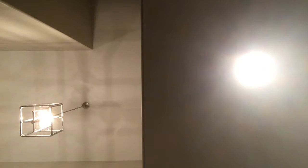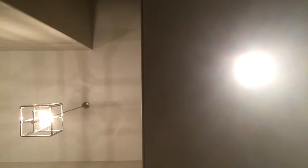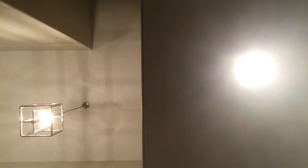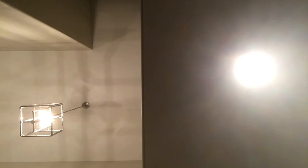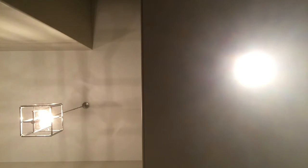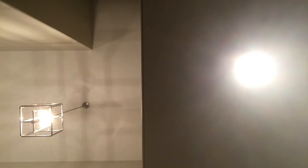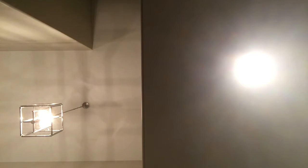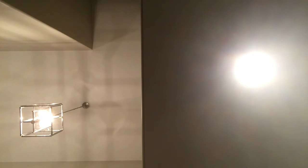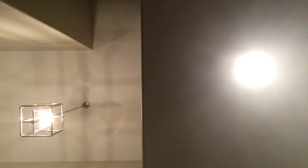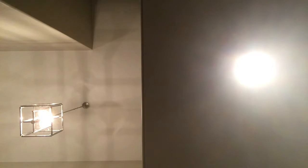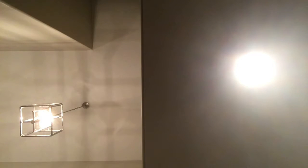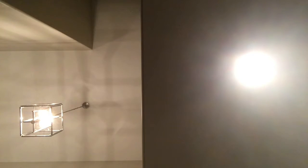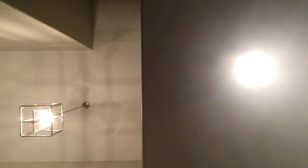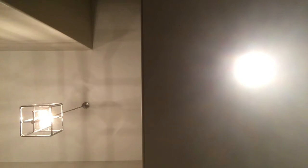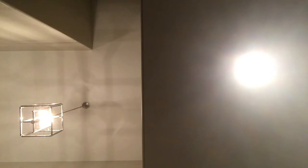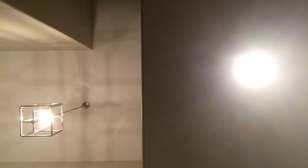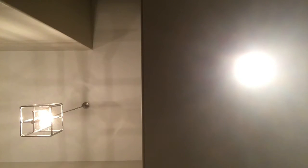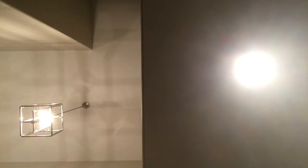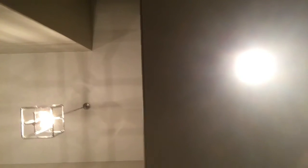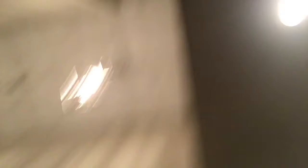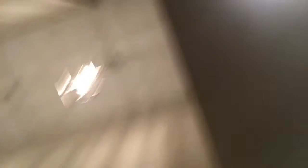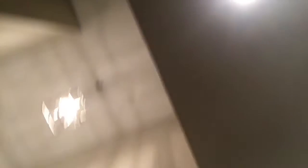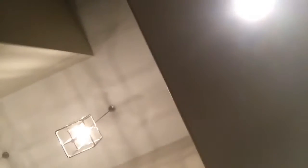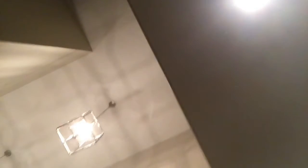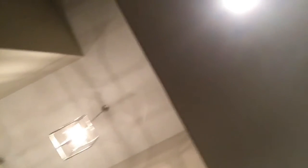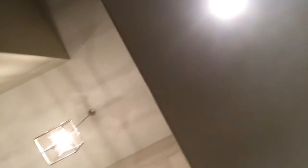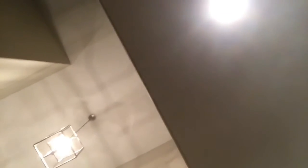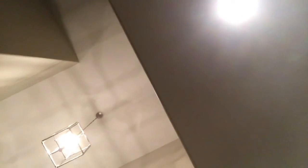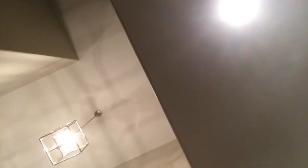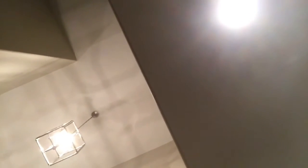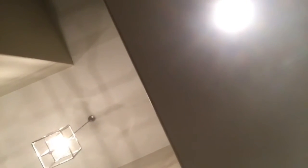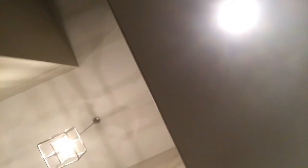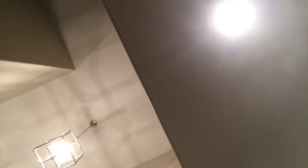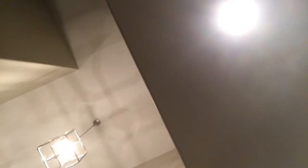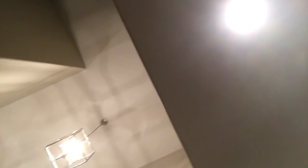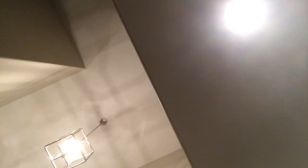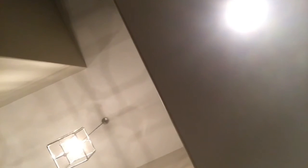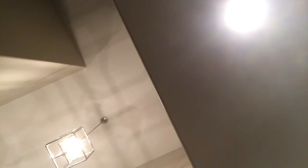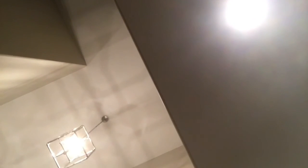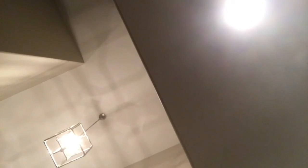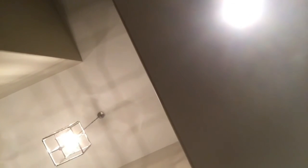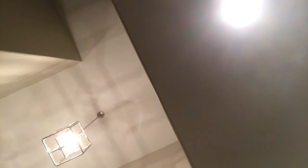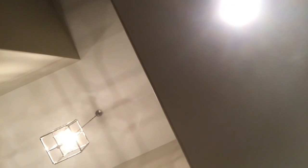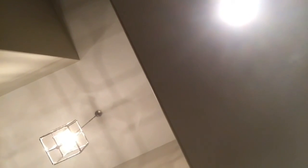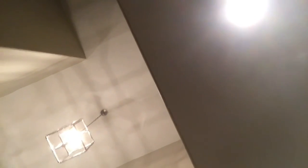And still, all you down of still, With